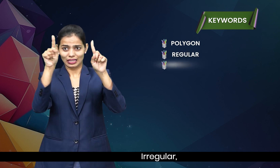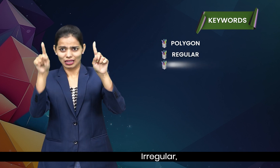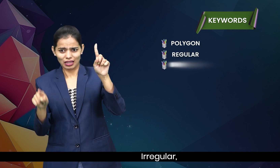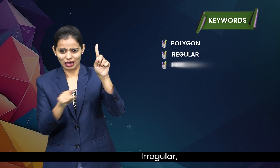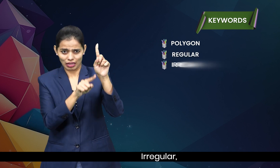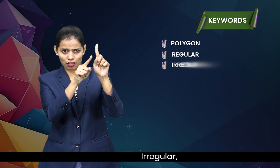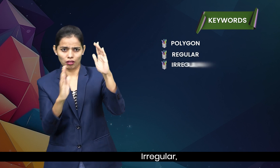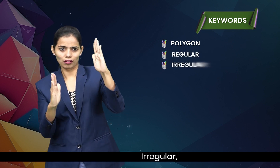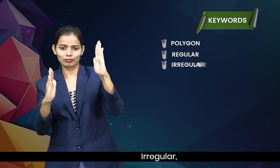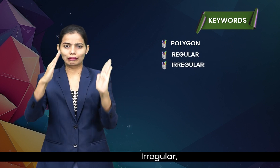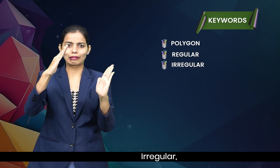irregular,